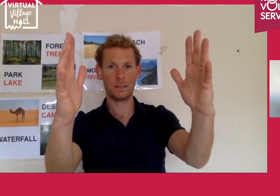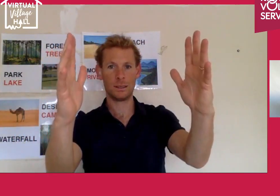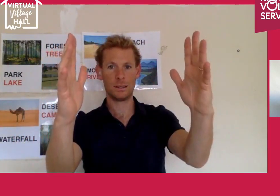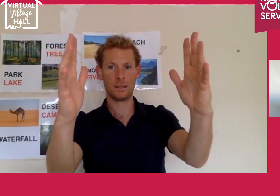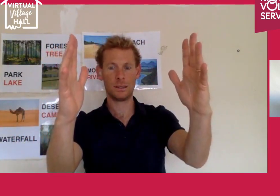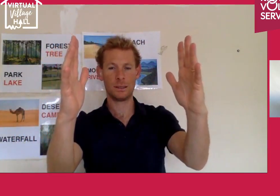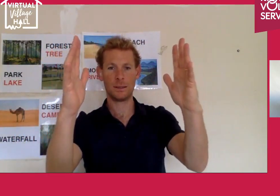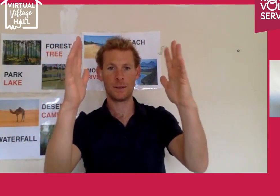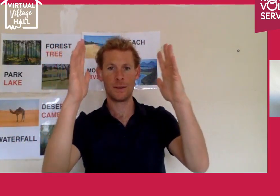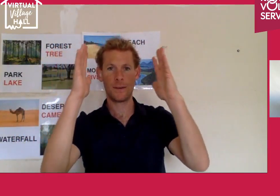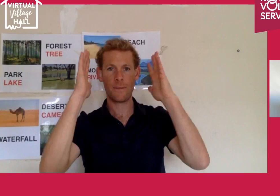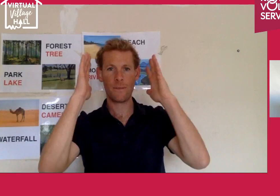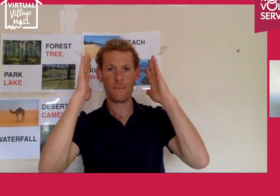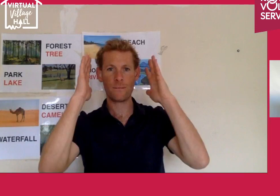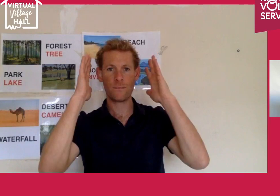forest,